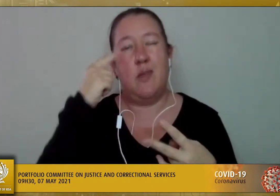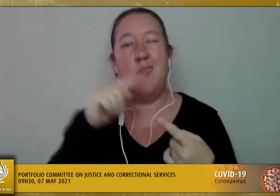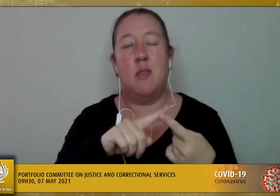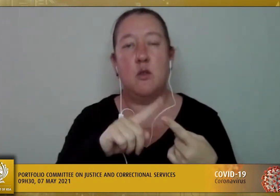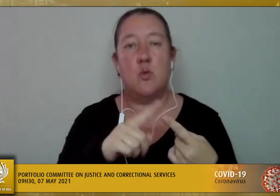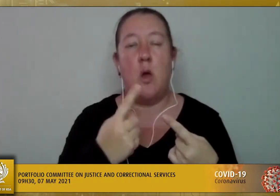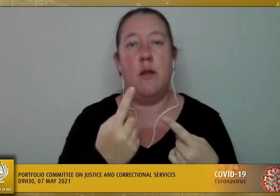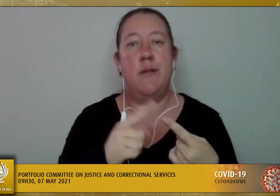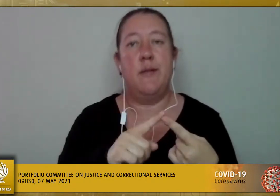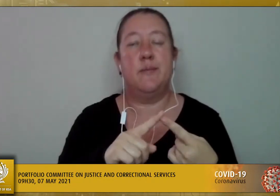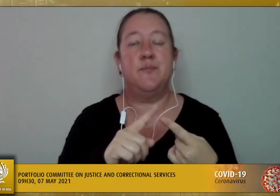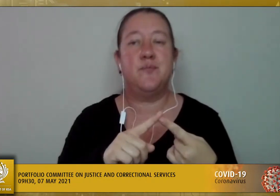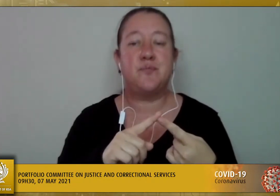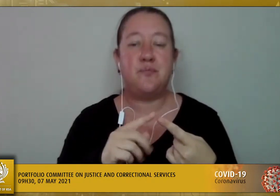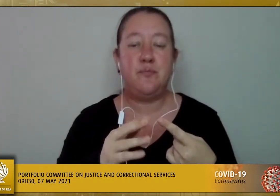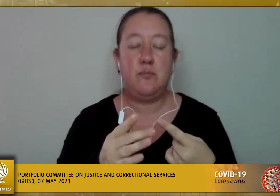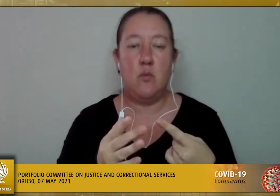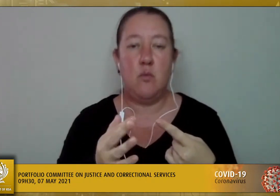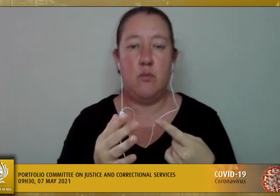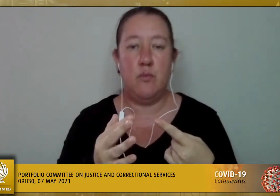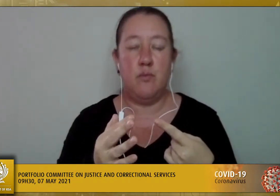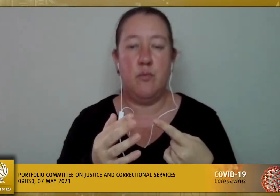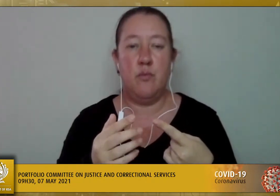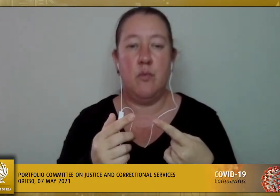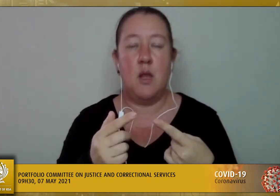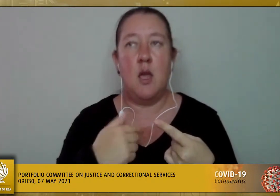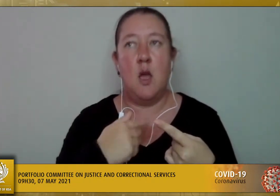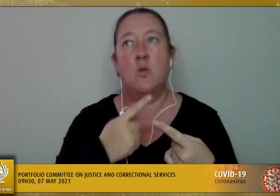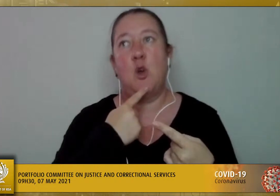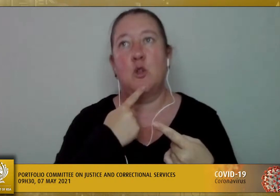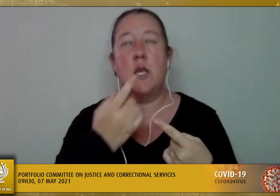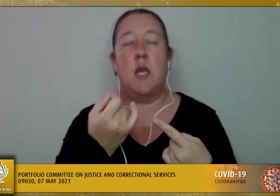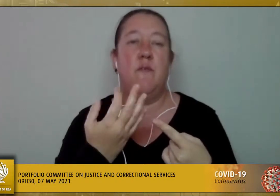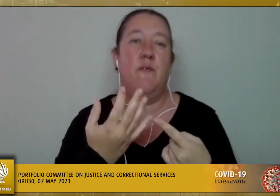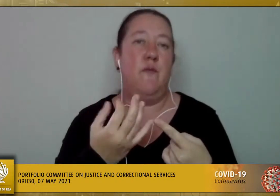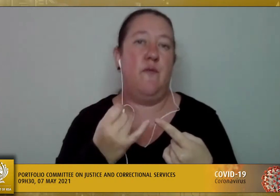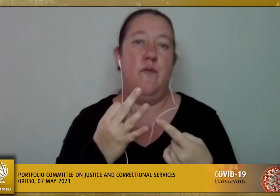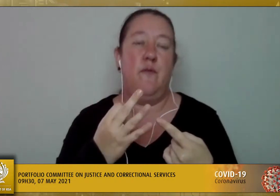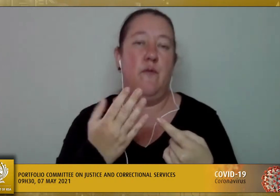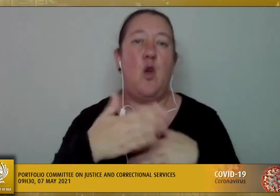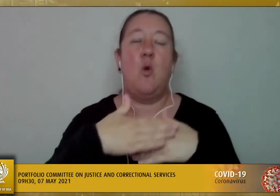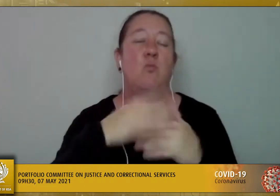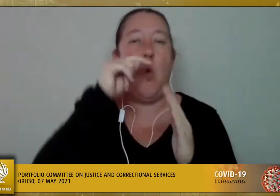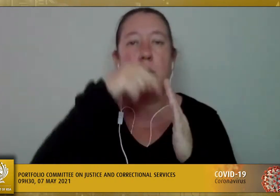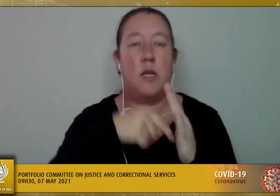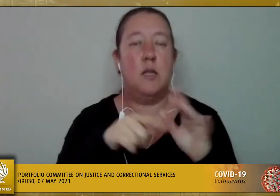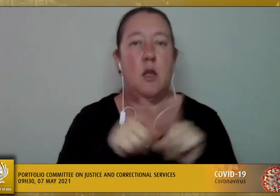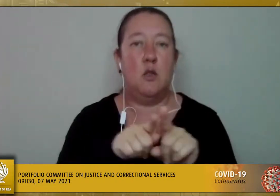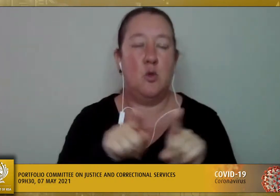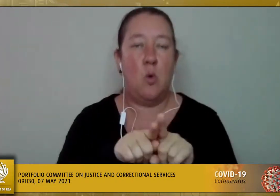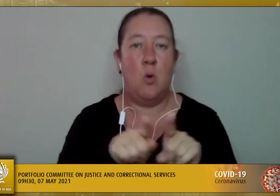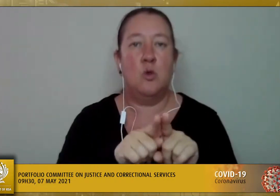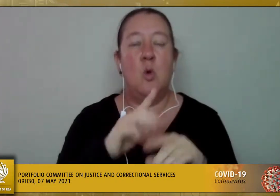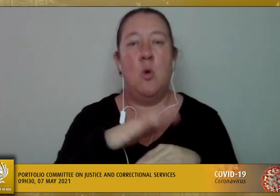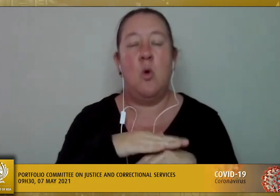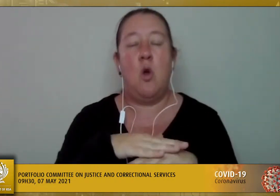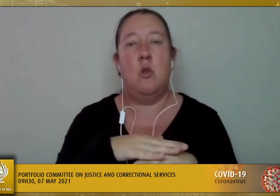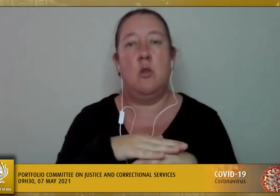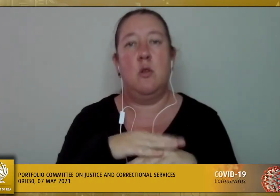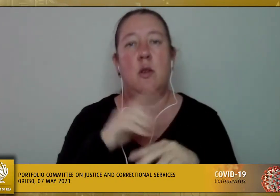them I was going to say if you can get more details also on the issue of the